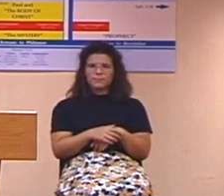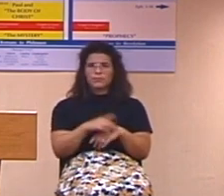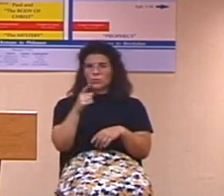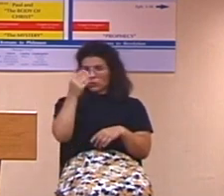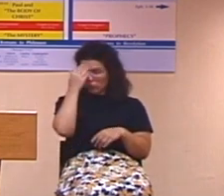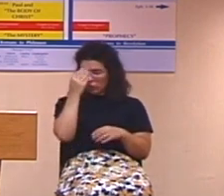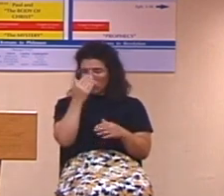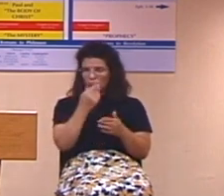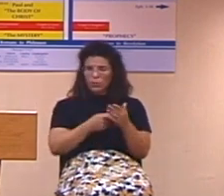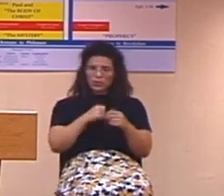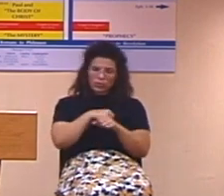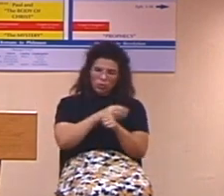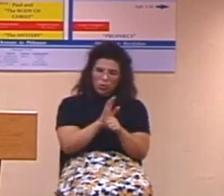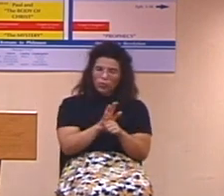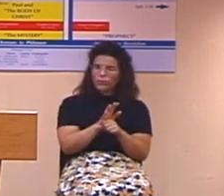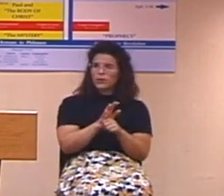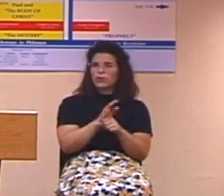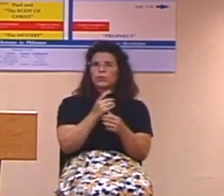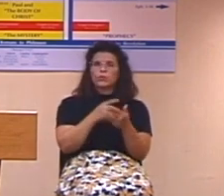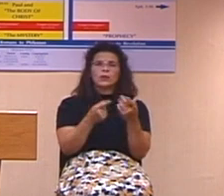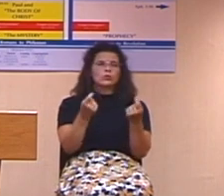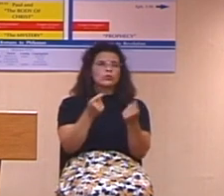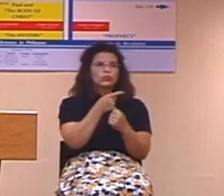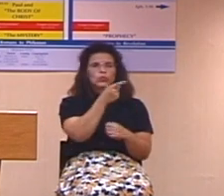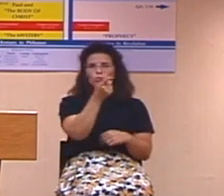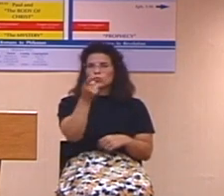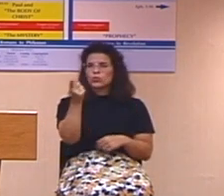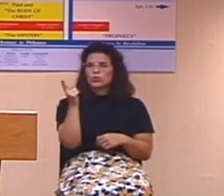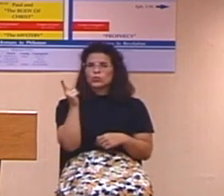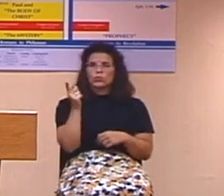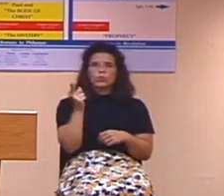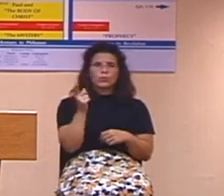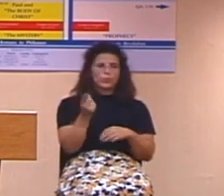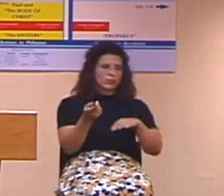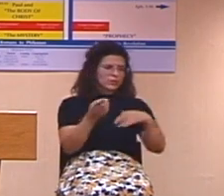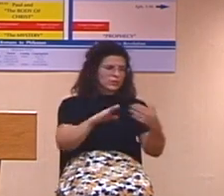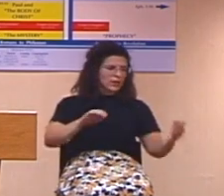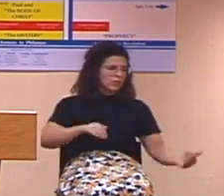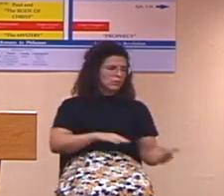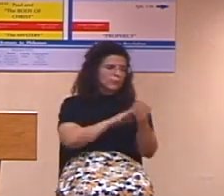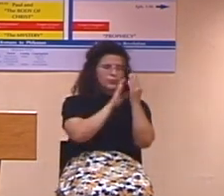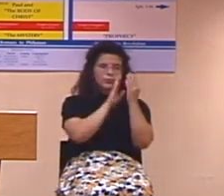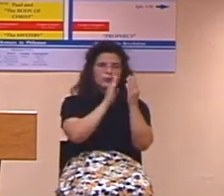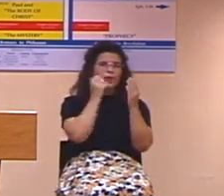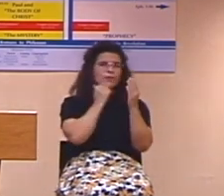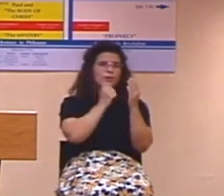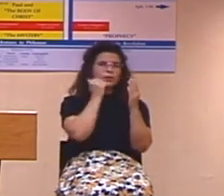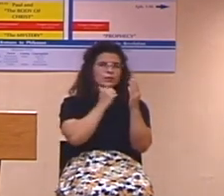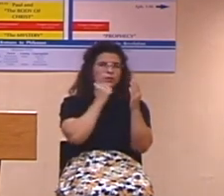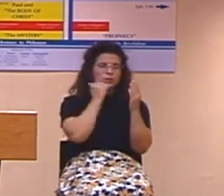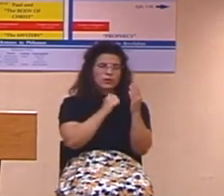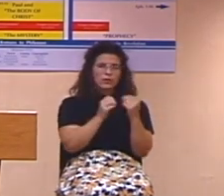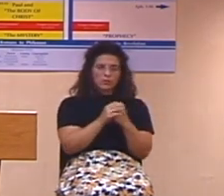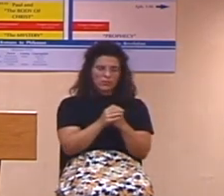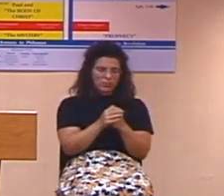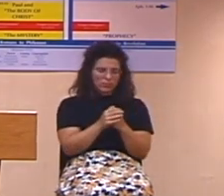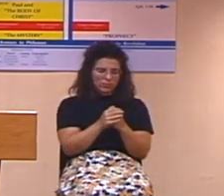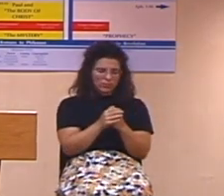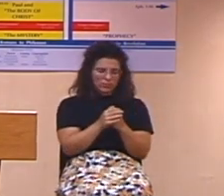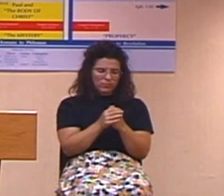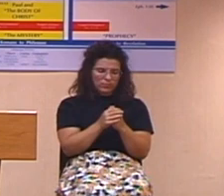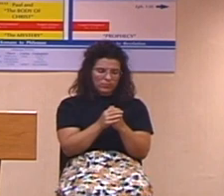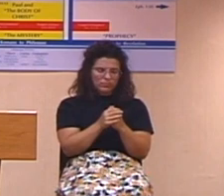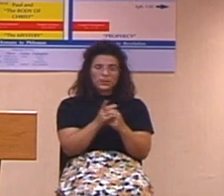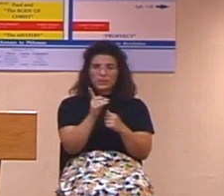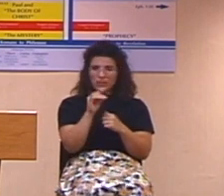You know what the COVID, the break and all, you know what it did to you? It put death right in front of your face on a daily basis.